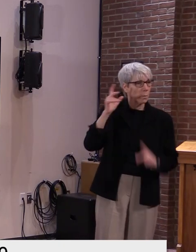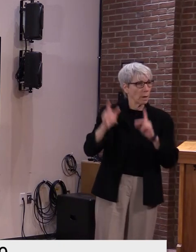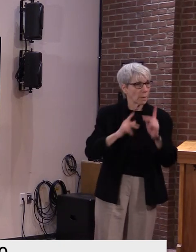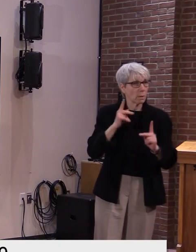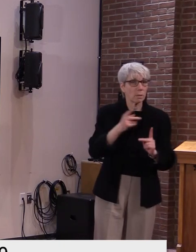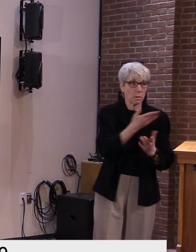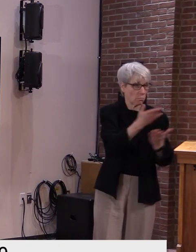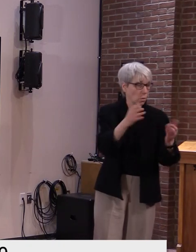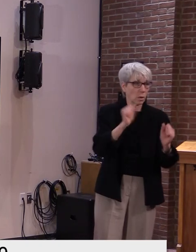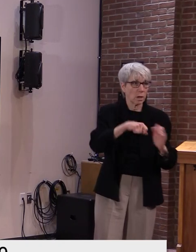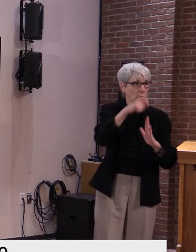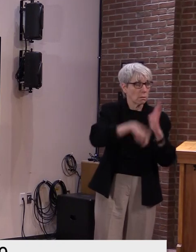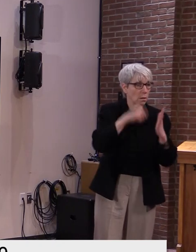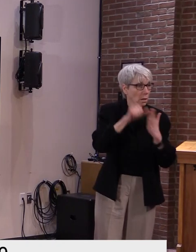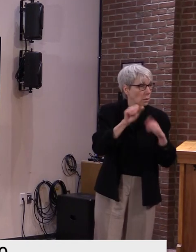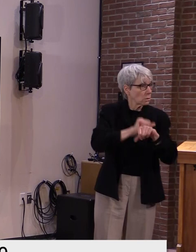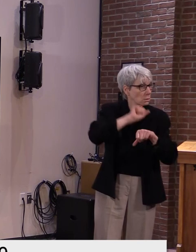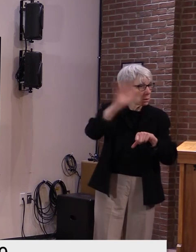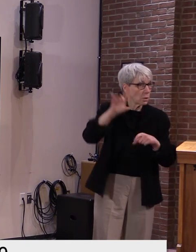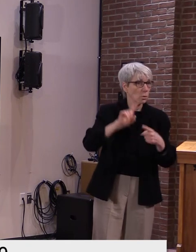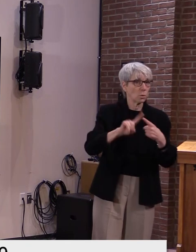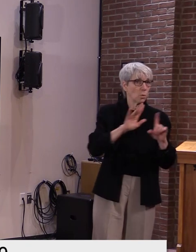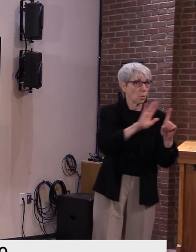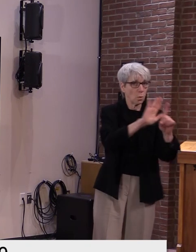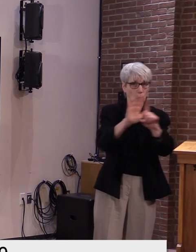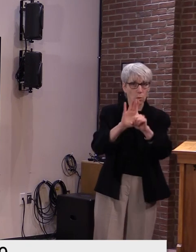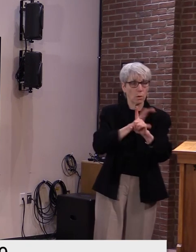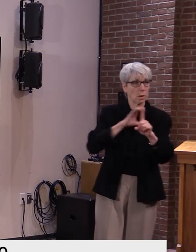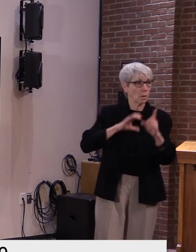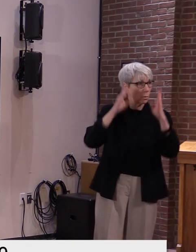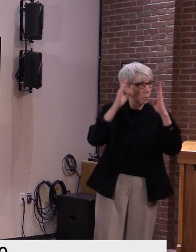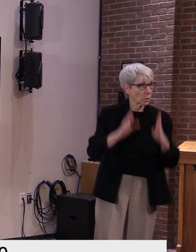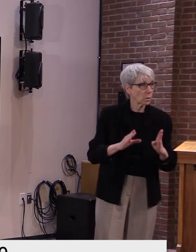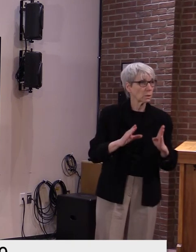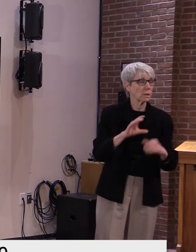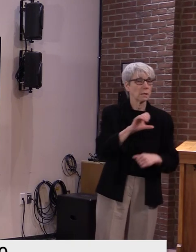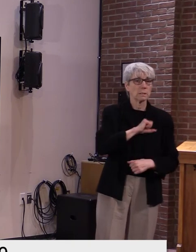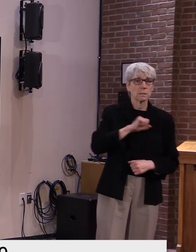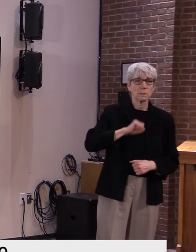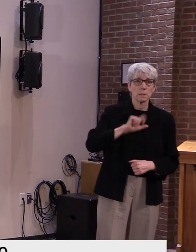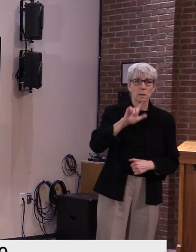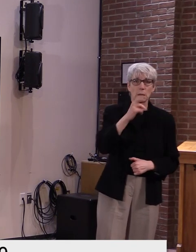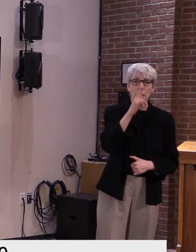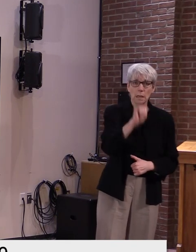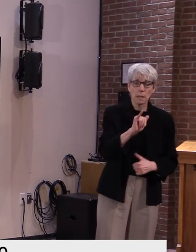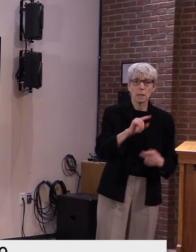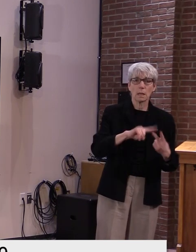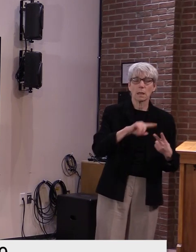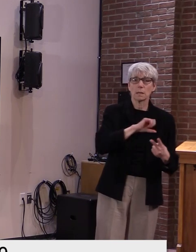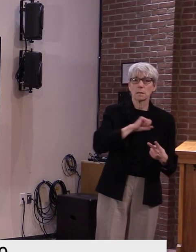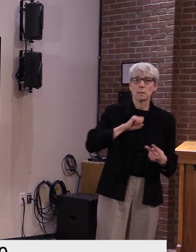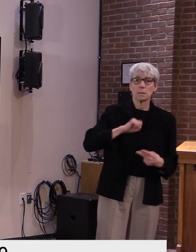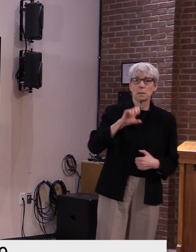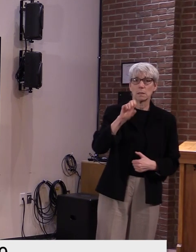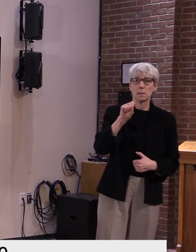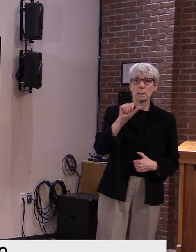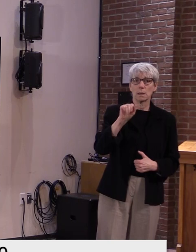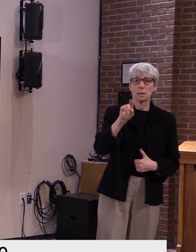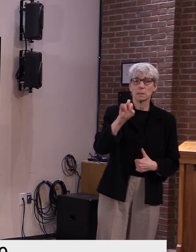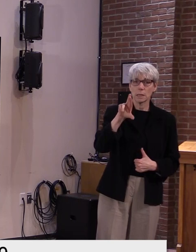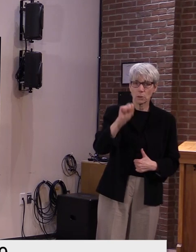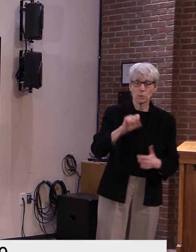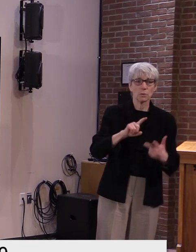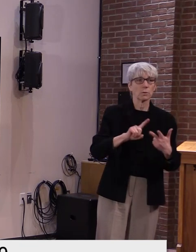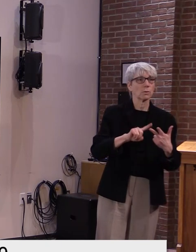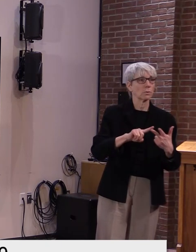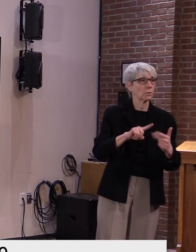writing to your Congress, whether it's Secretary or Senator